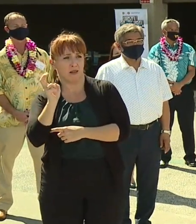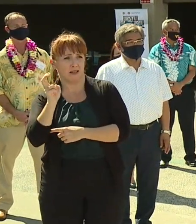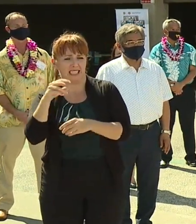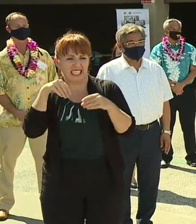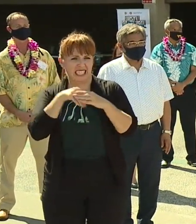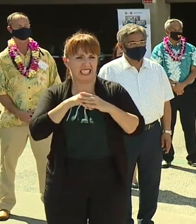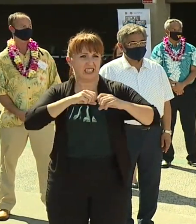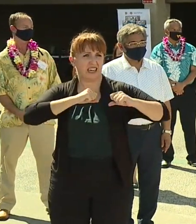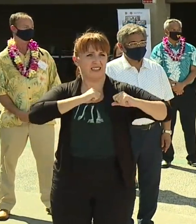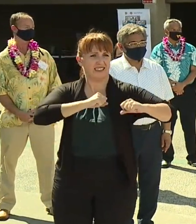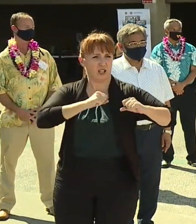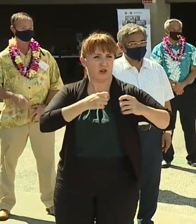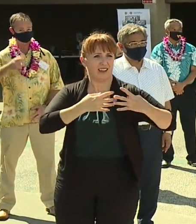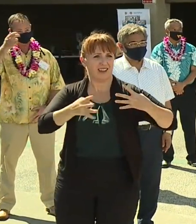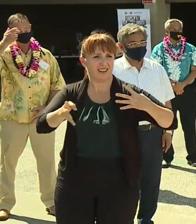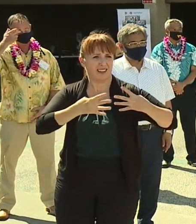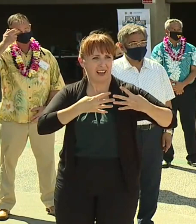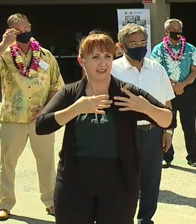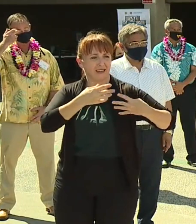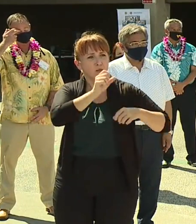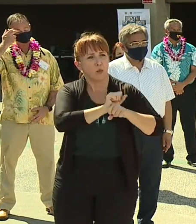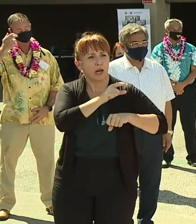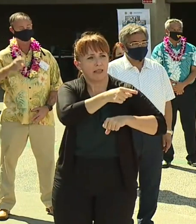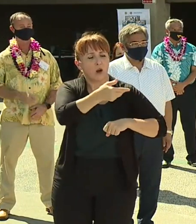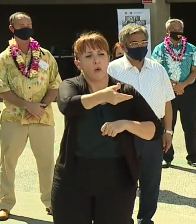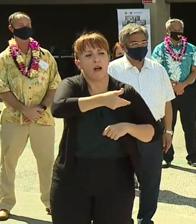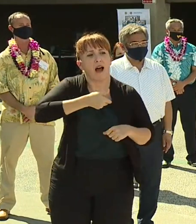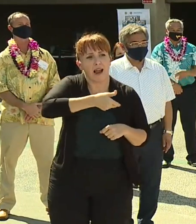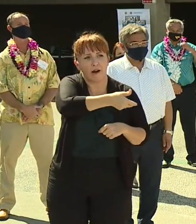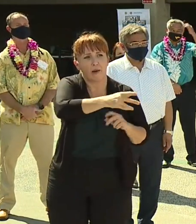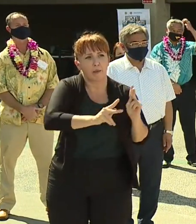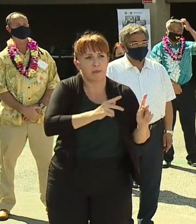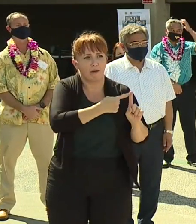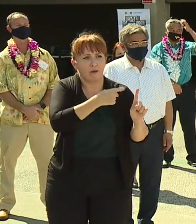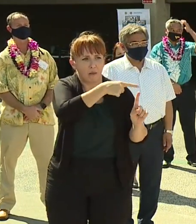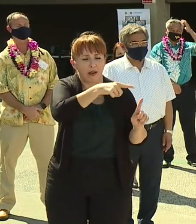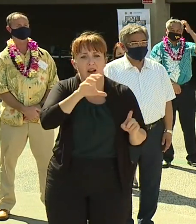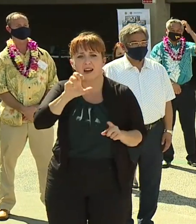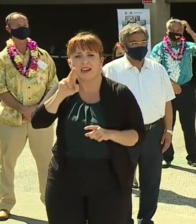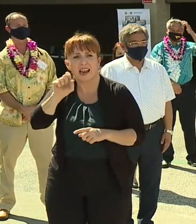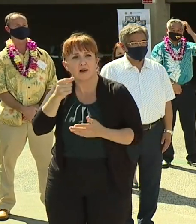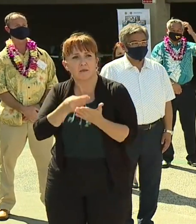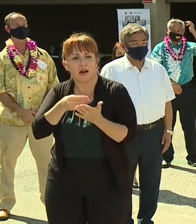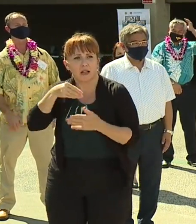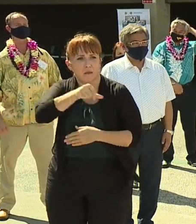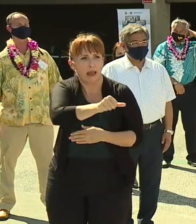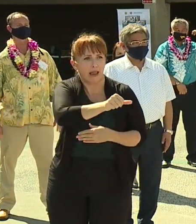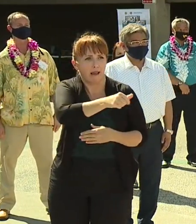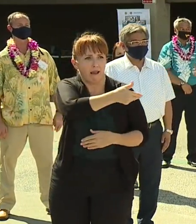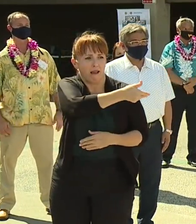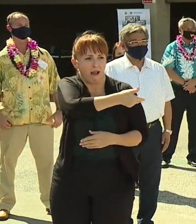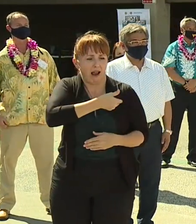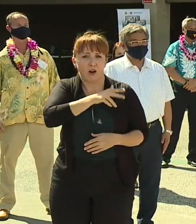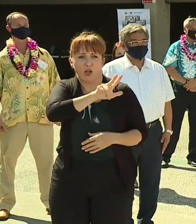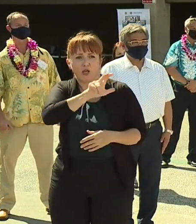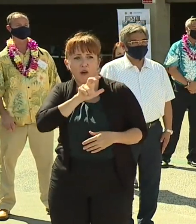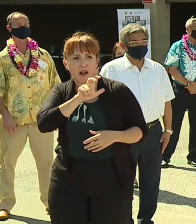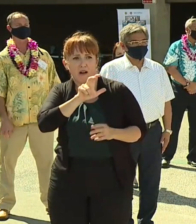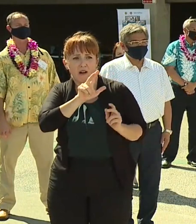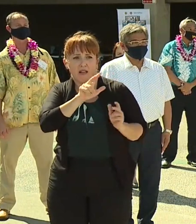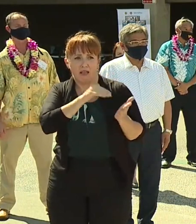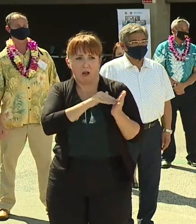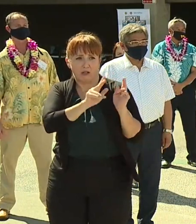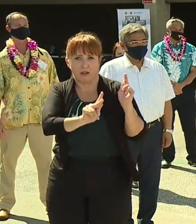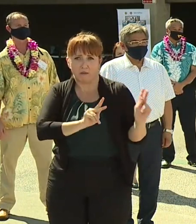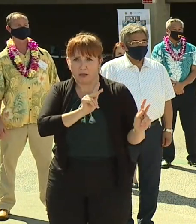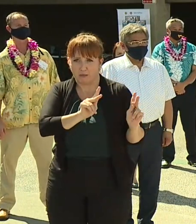security gates. And we're going to be hiring people using our CARES money, about $300,000 from now until the end of the